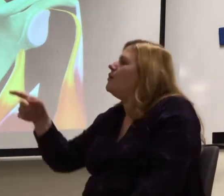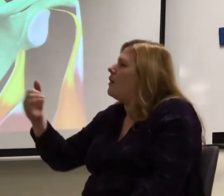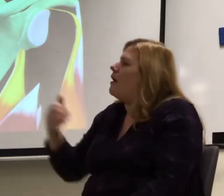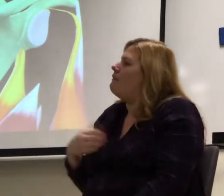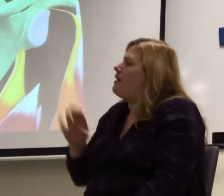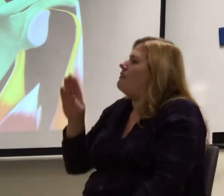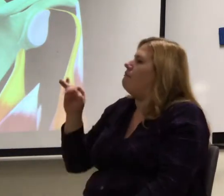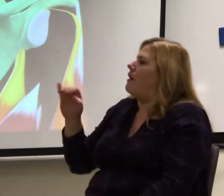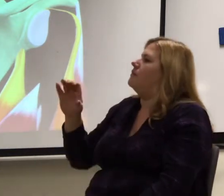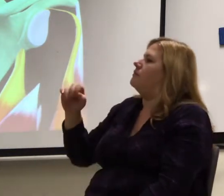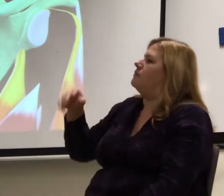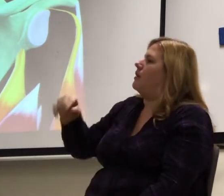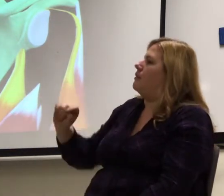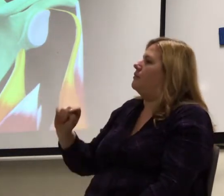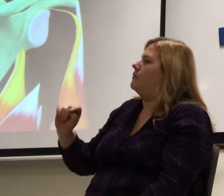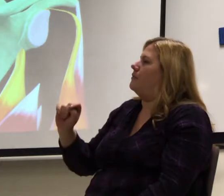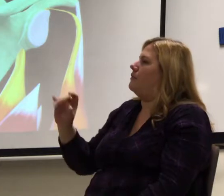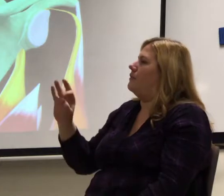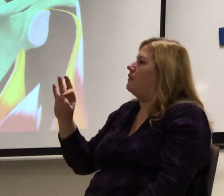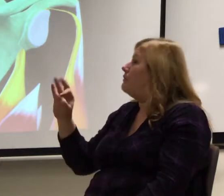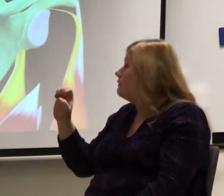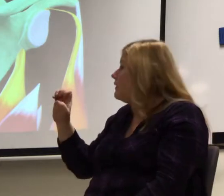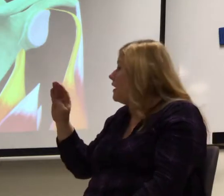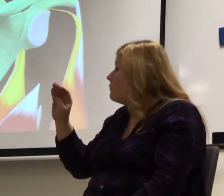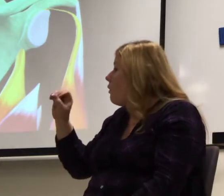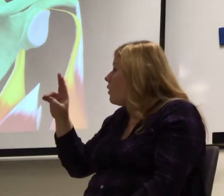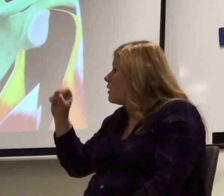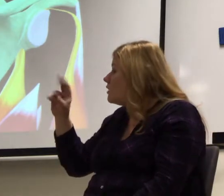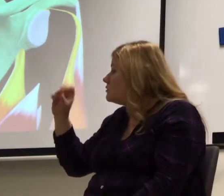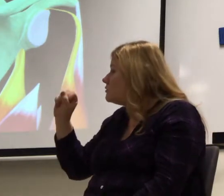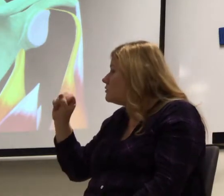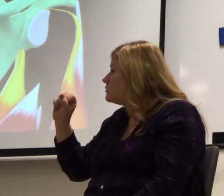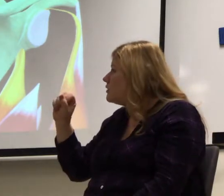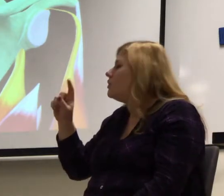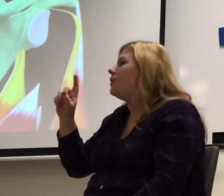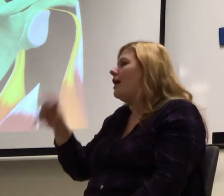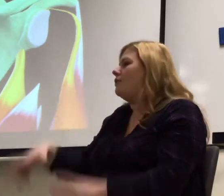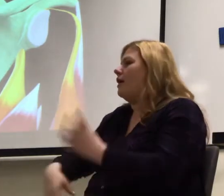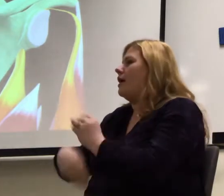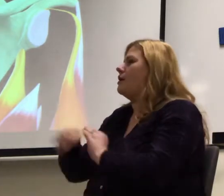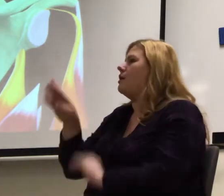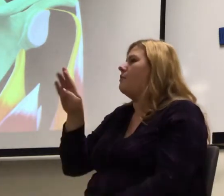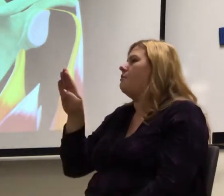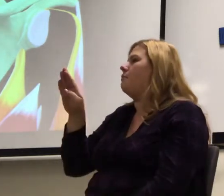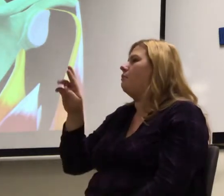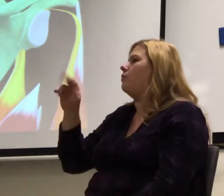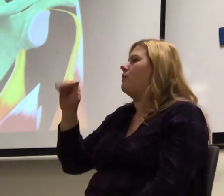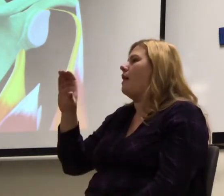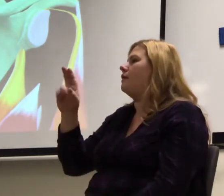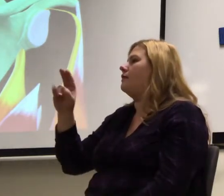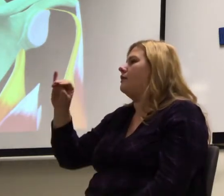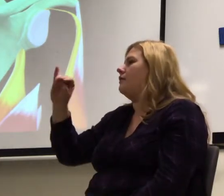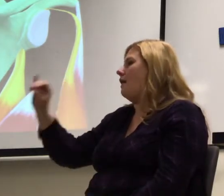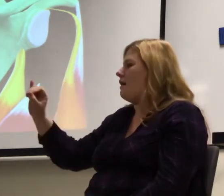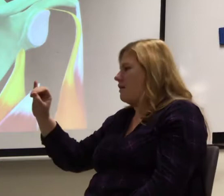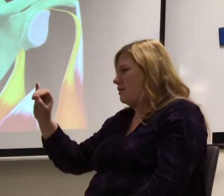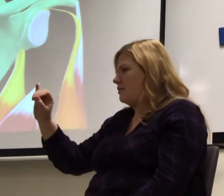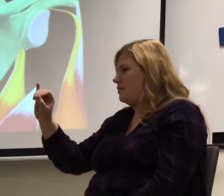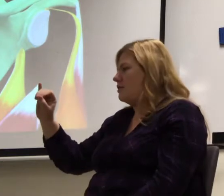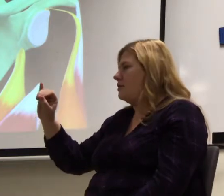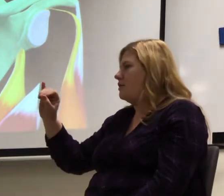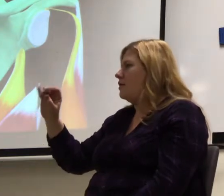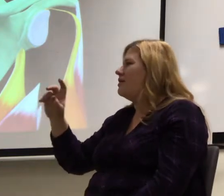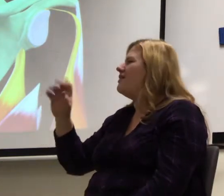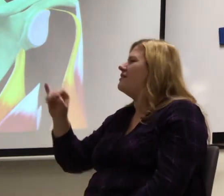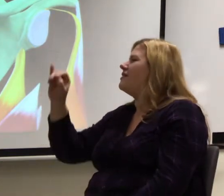biceps femoris, so you always got to put brachii, because brachii means arm, and it's II. I